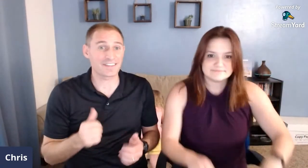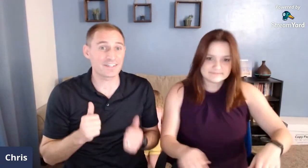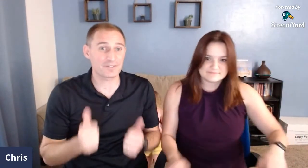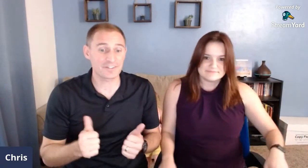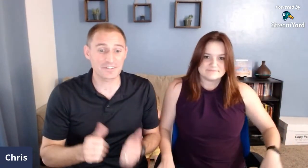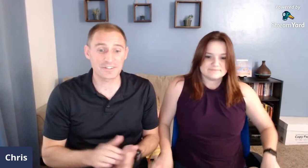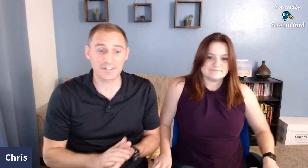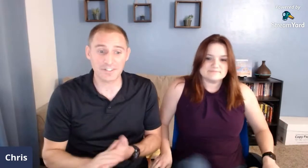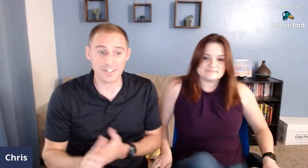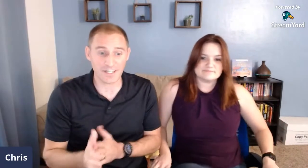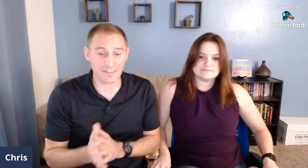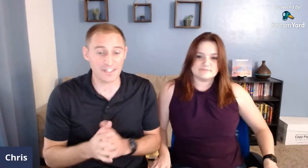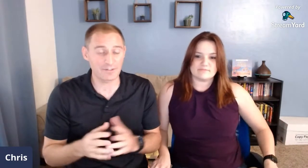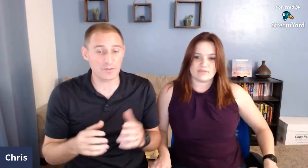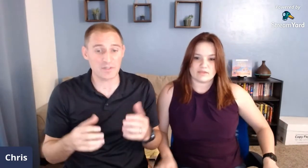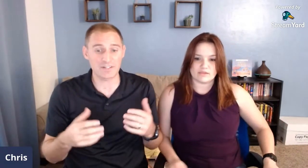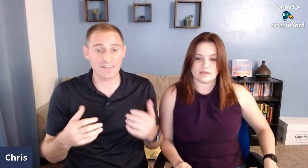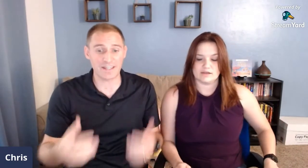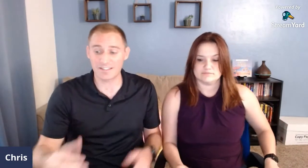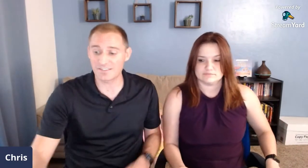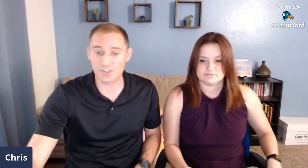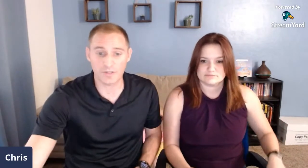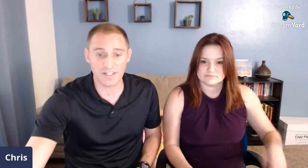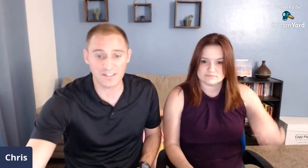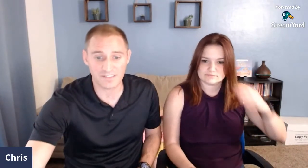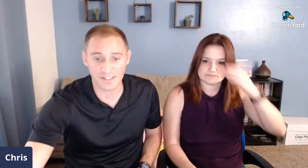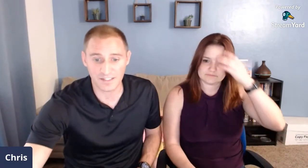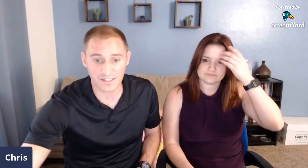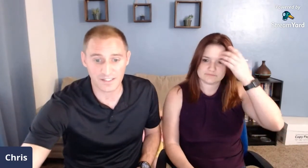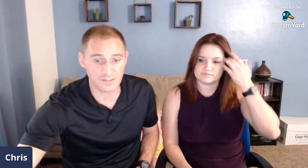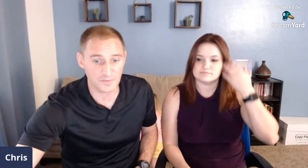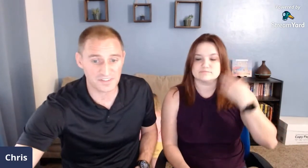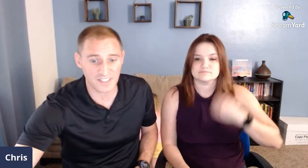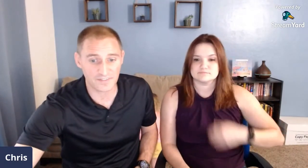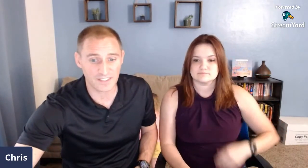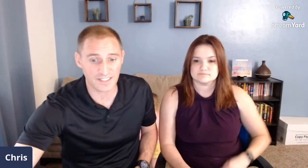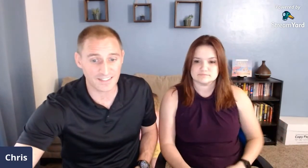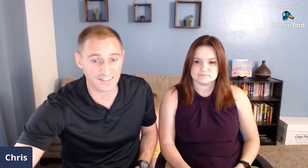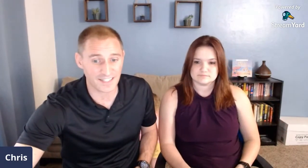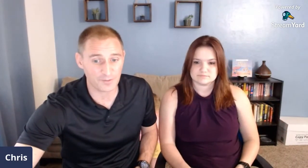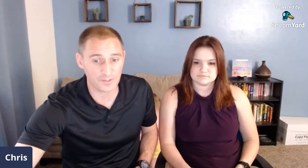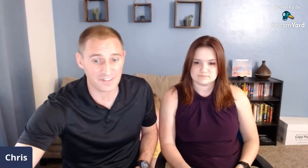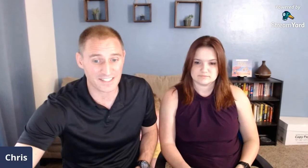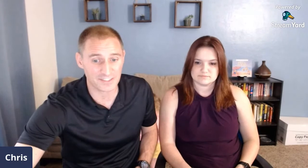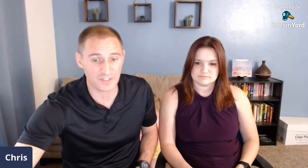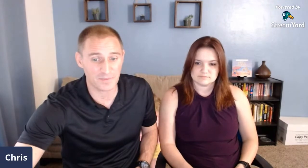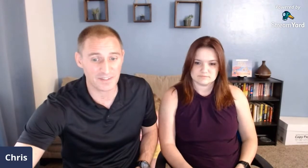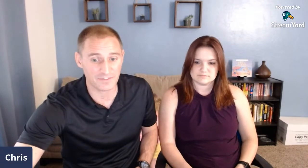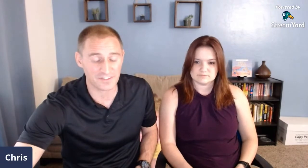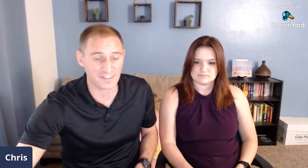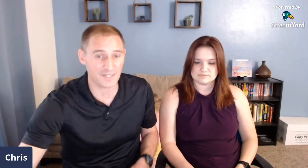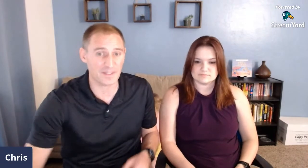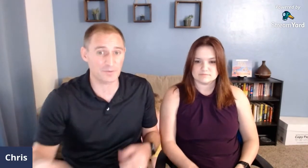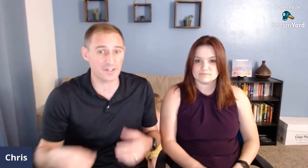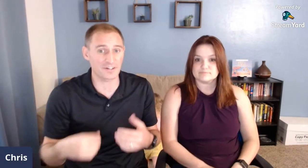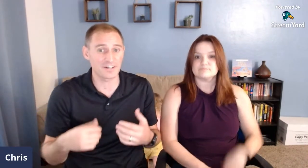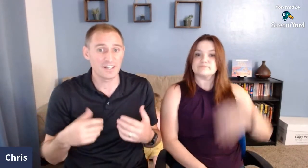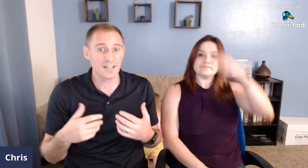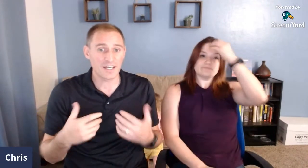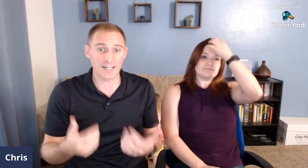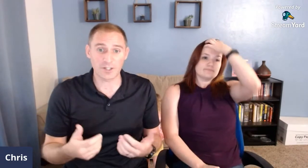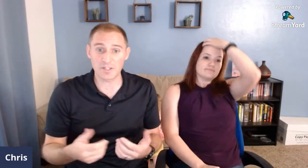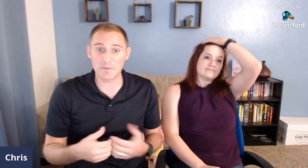Okay, I think we're good. Thank you, everybody that is joining us on Zoom this evening. Tonight is actually going to be the first time that we